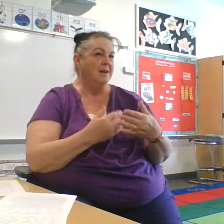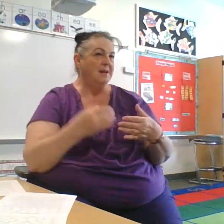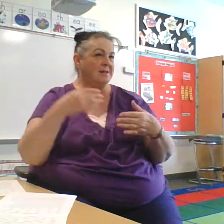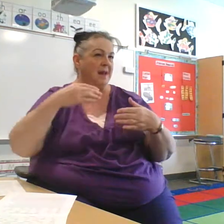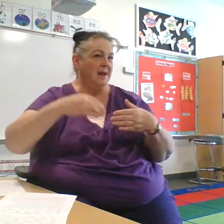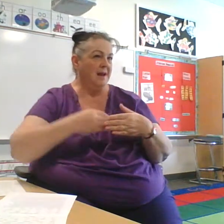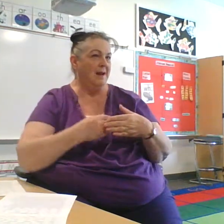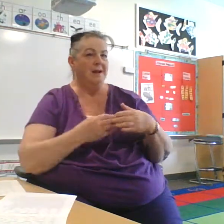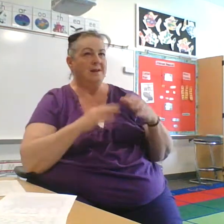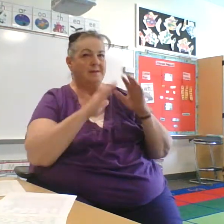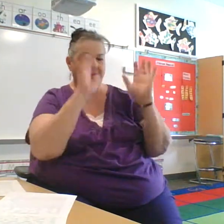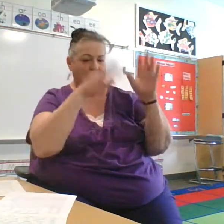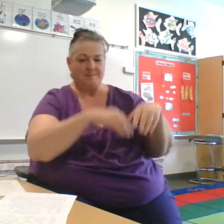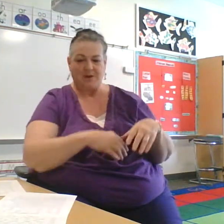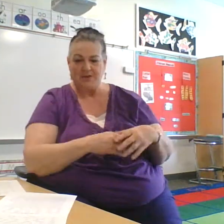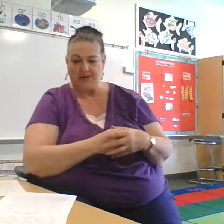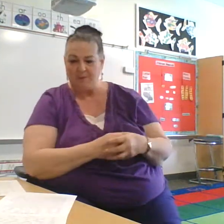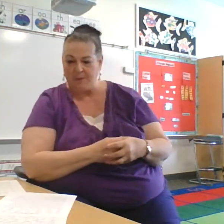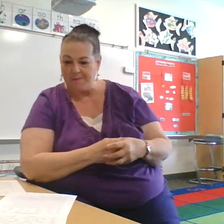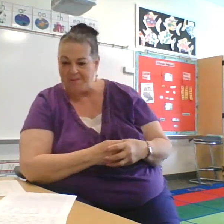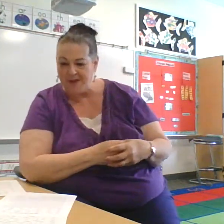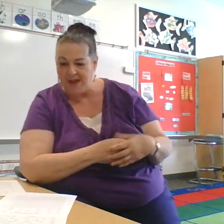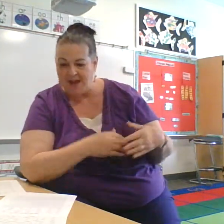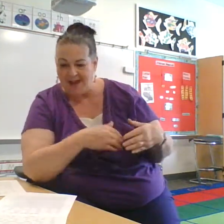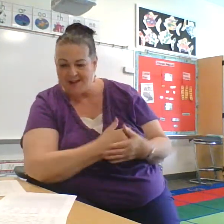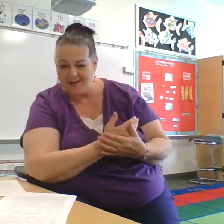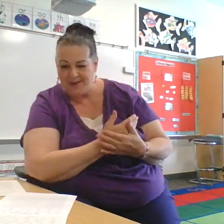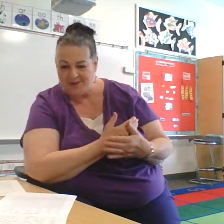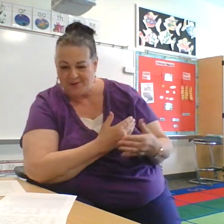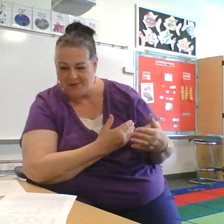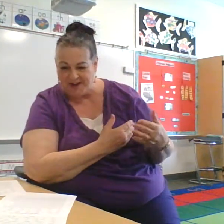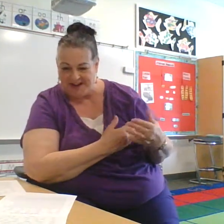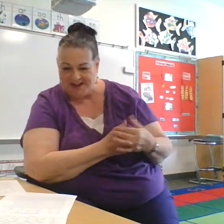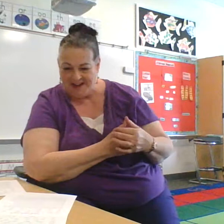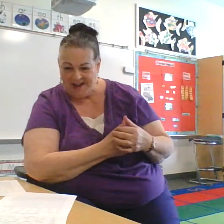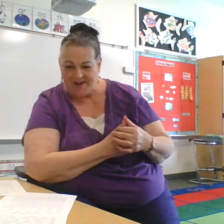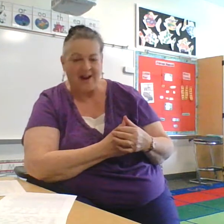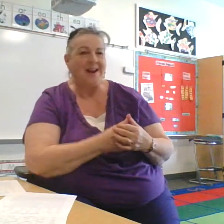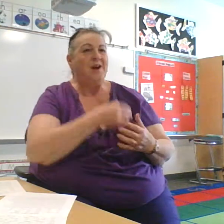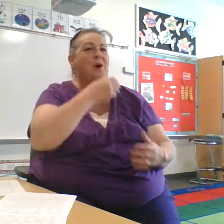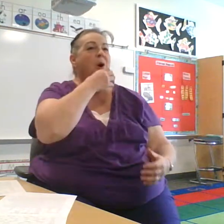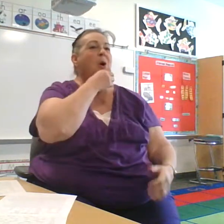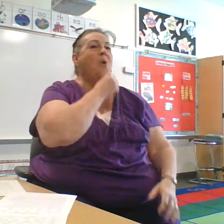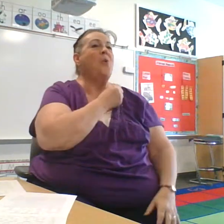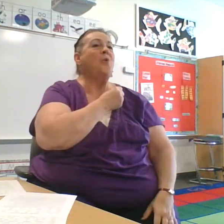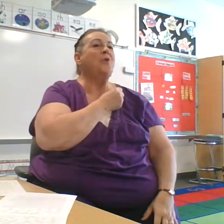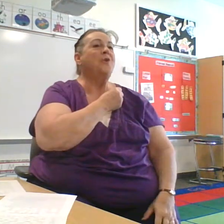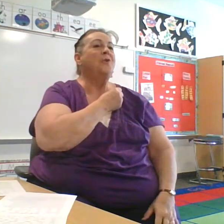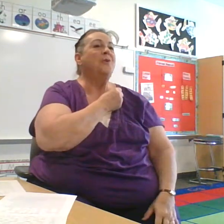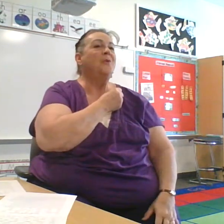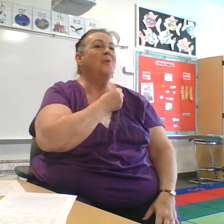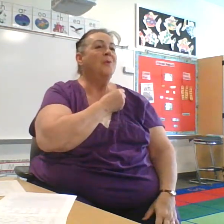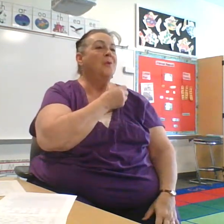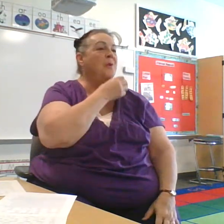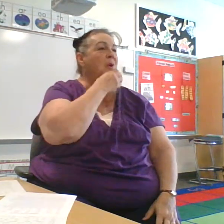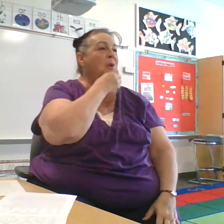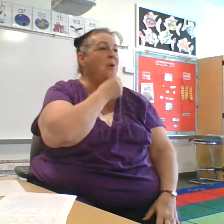Because, like, I'm not going to tell you anymore. New. Okay. Old, Old.